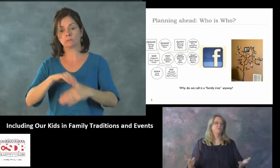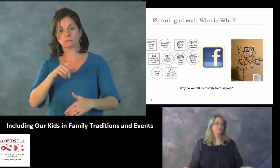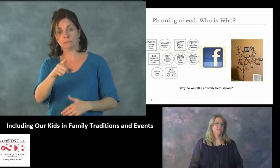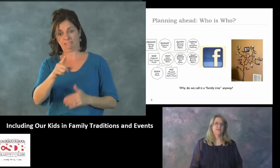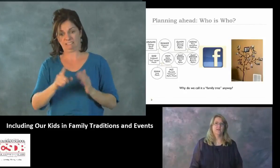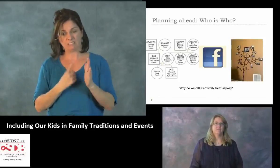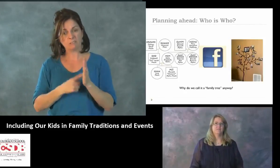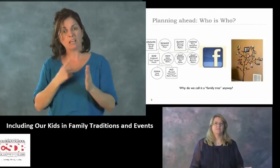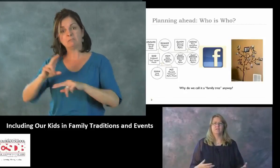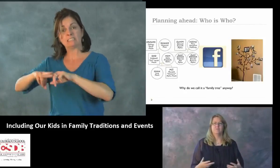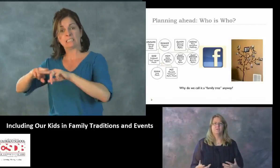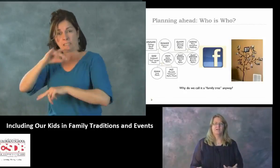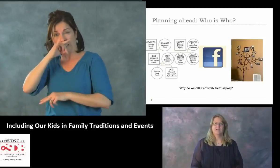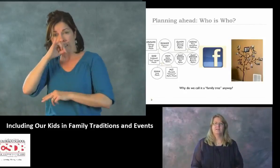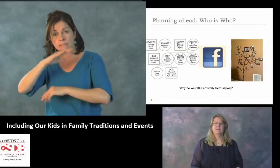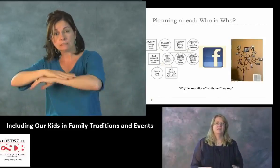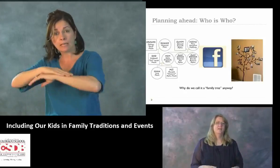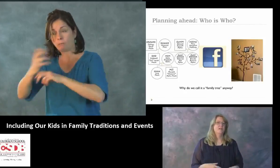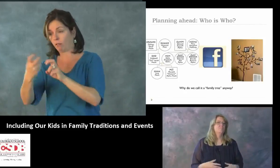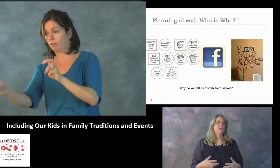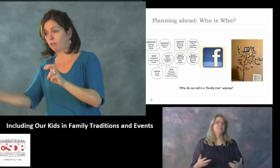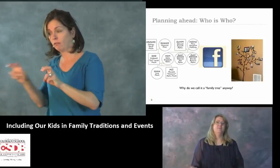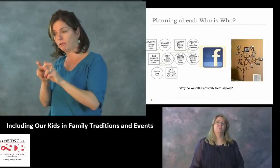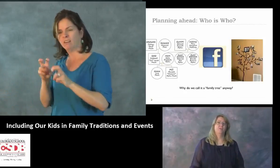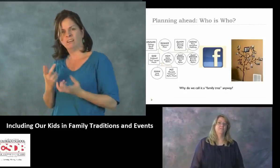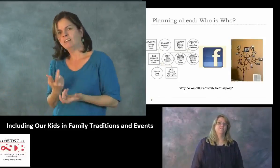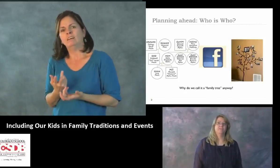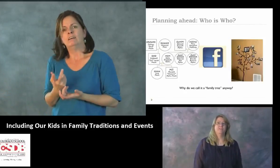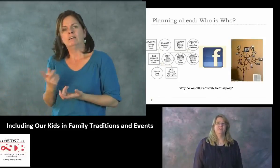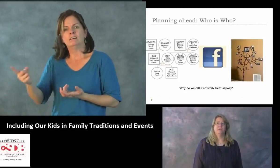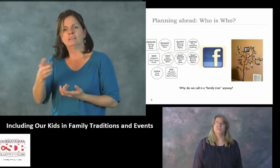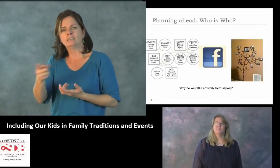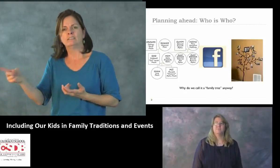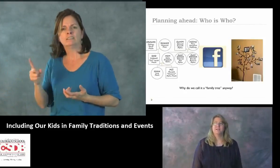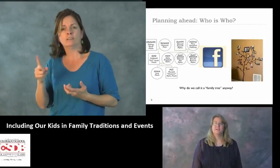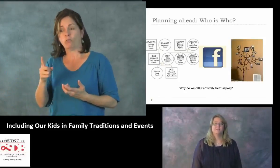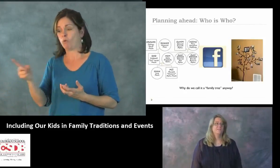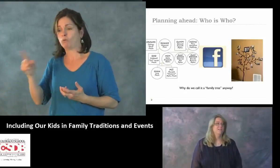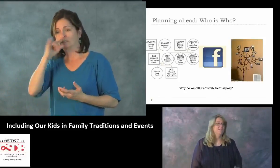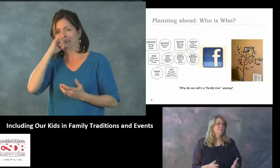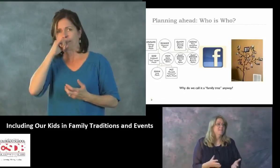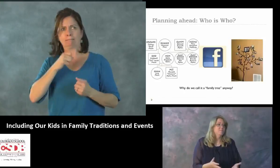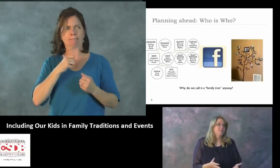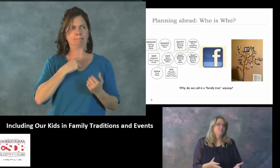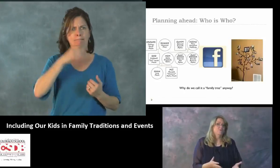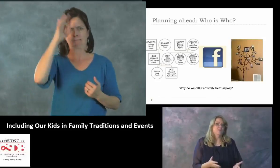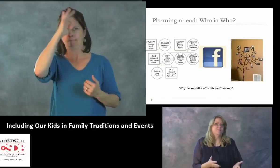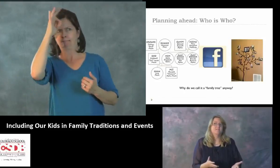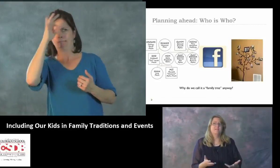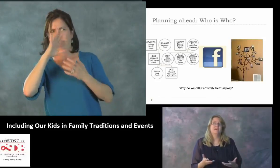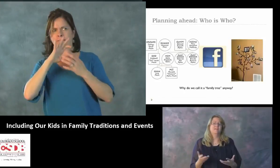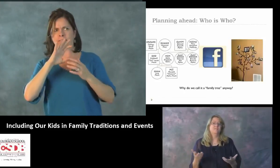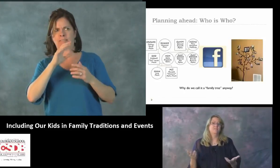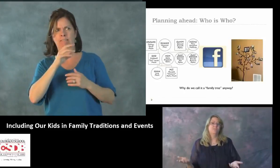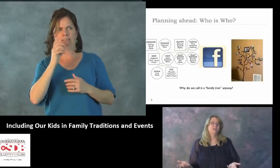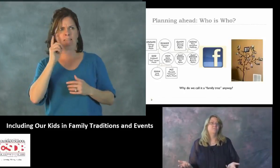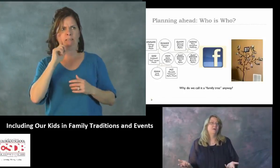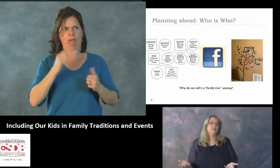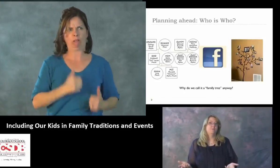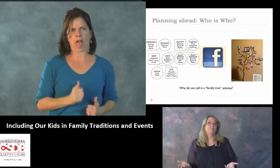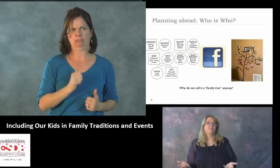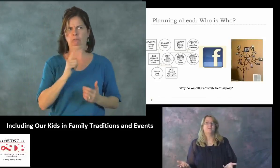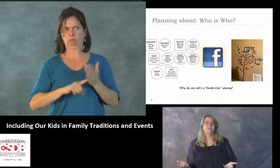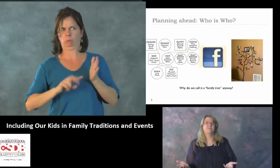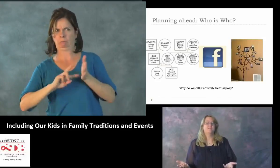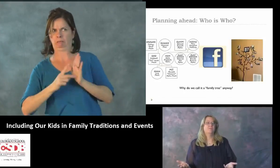don't understand how best to communicate, maybe don't have very good language themselves, isn't the best choice. A child